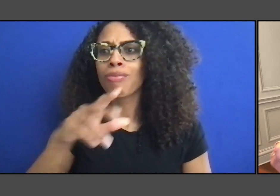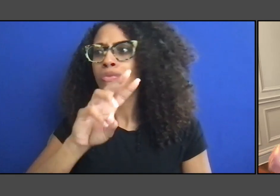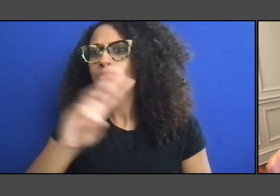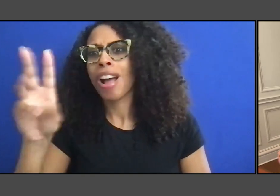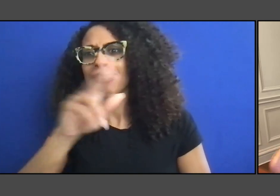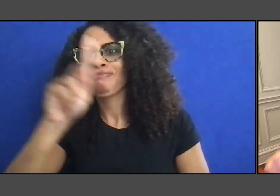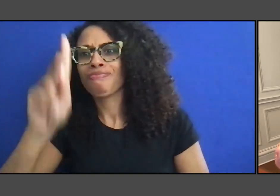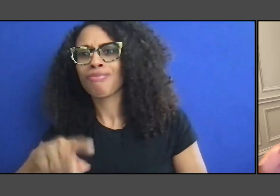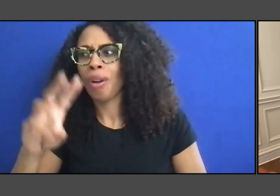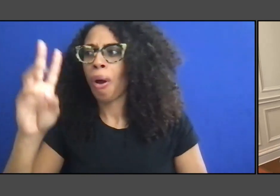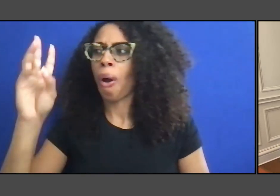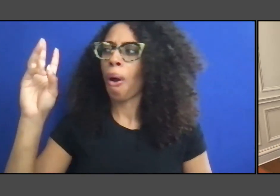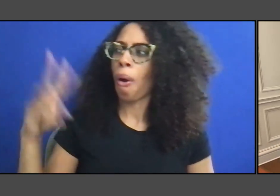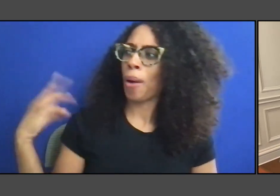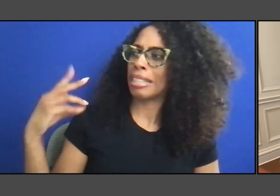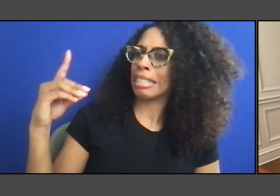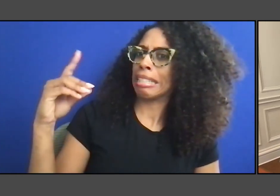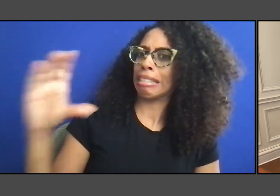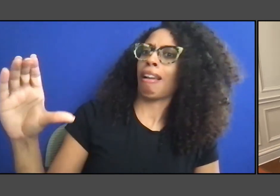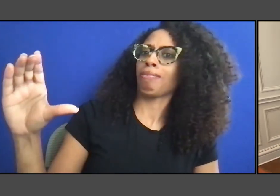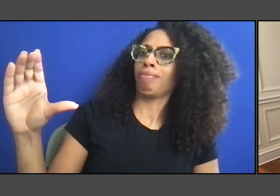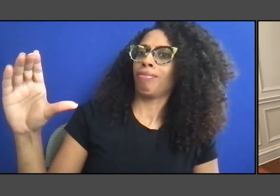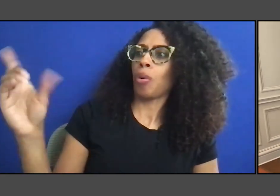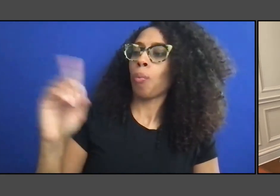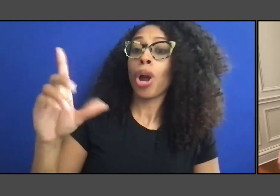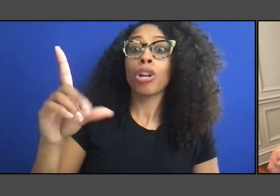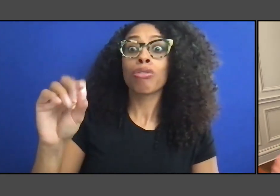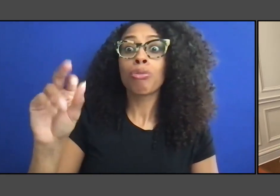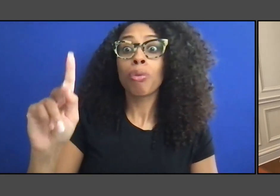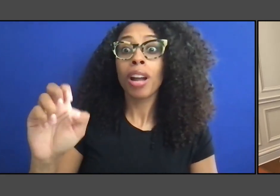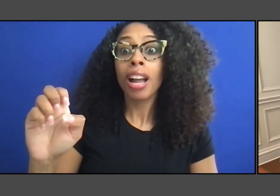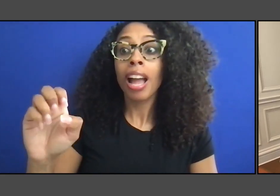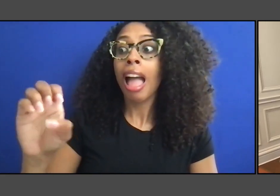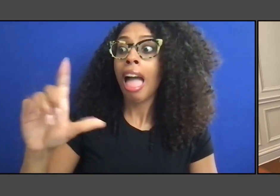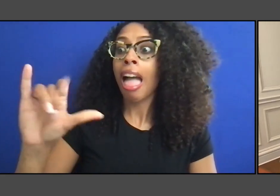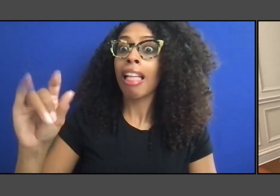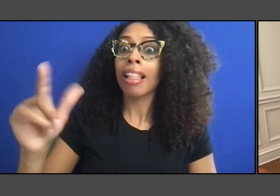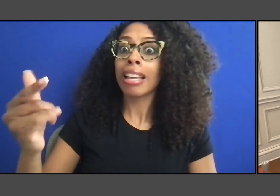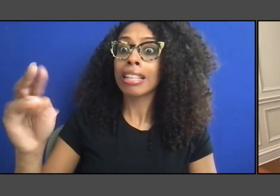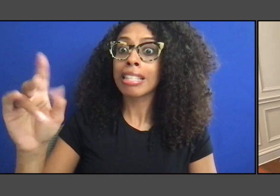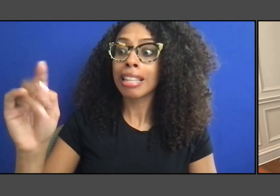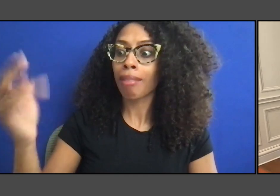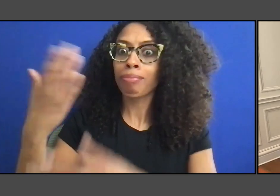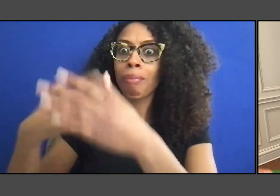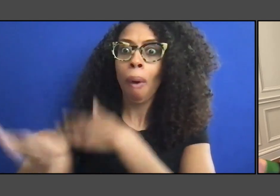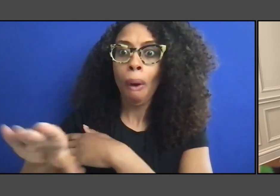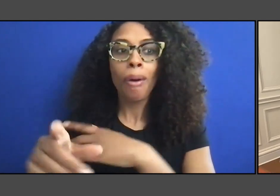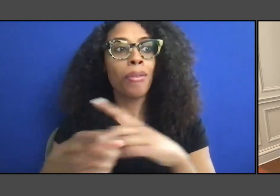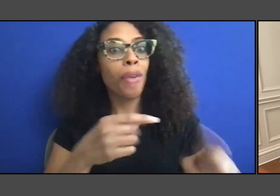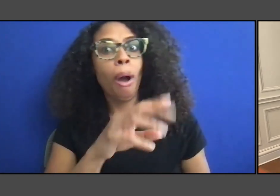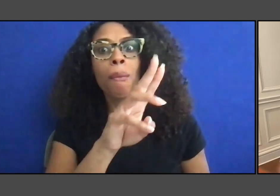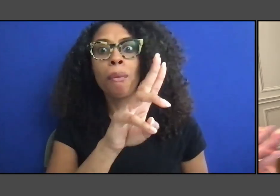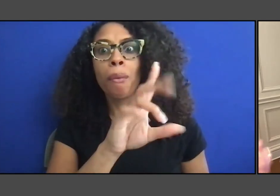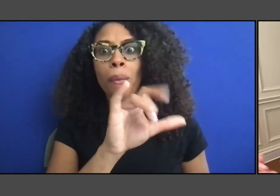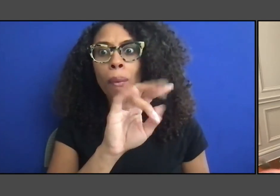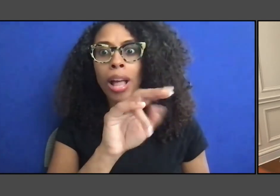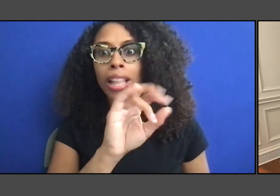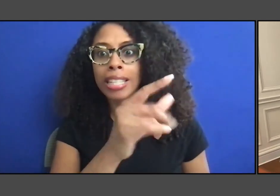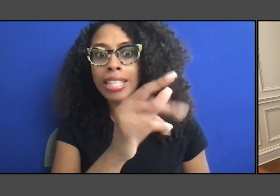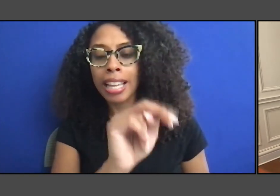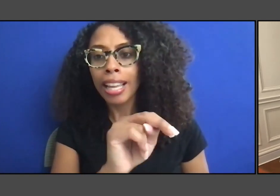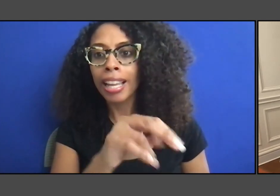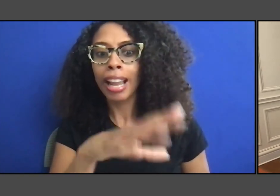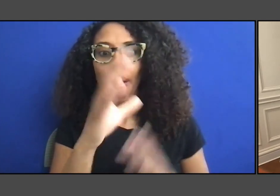of Edward Kennedy, Duke Ellington, from Wellington, New Zealand, from where else? Amsterdam, from the French Quarter